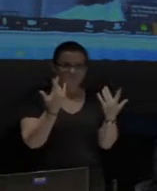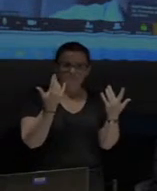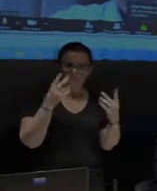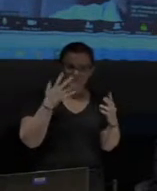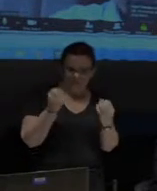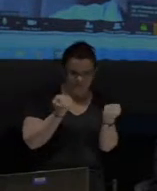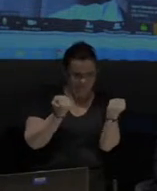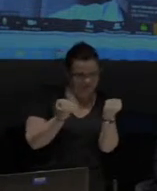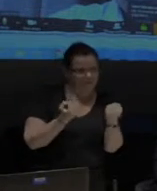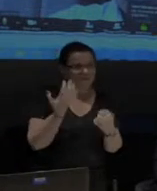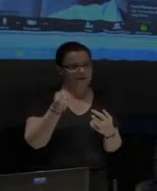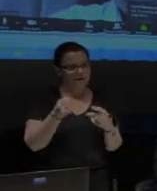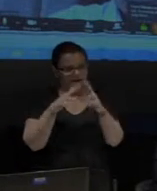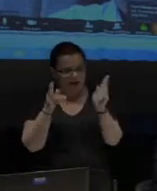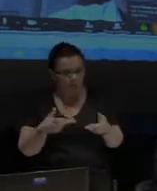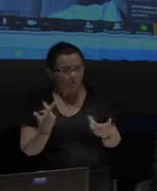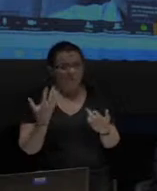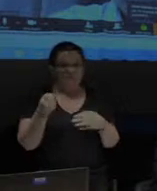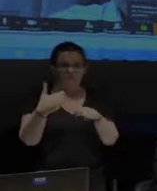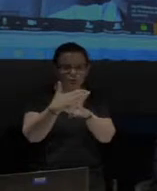cars. They had professions.